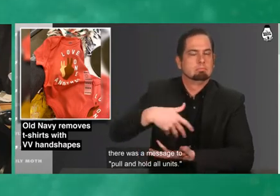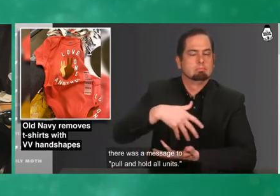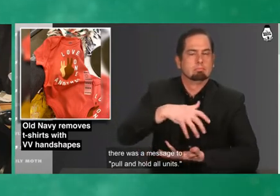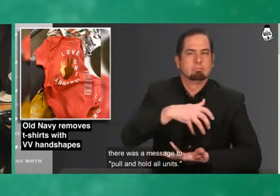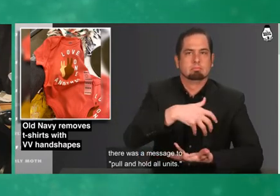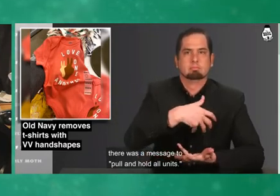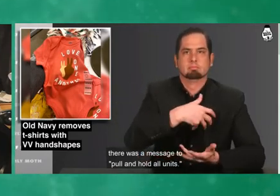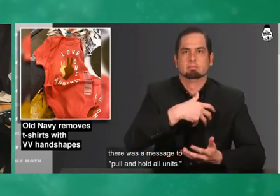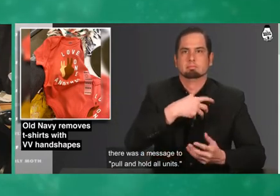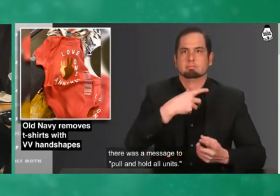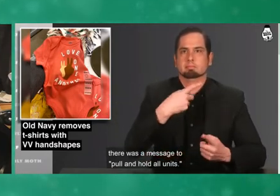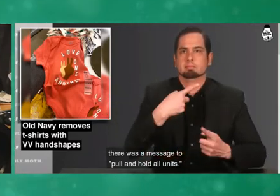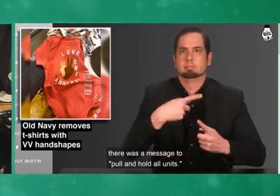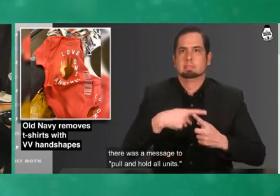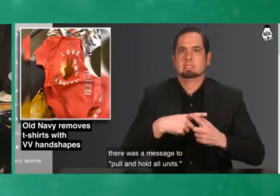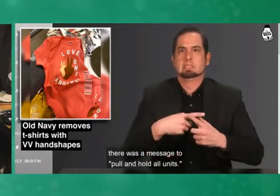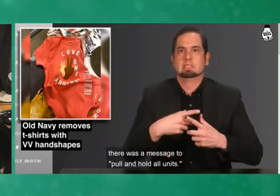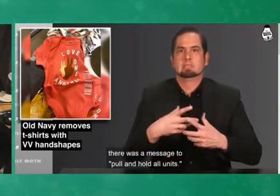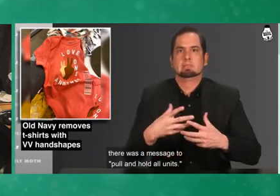gather up